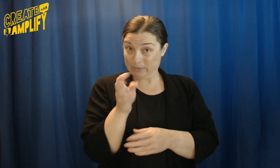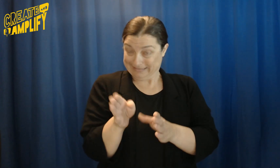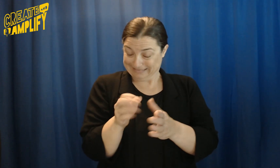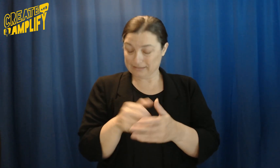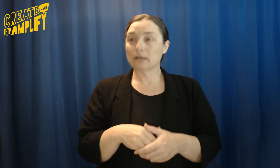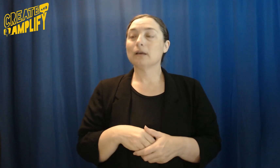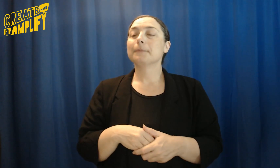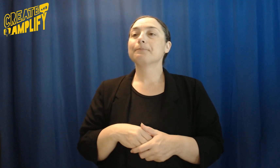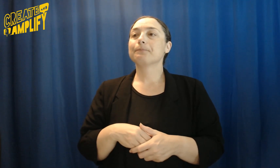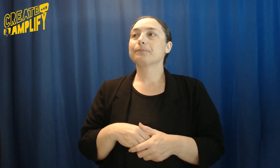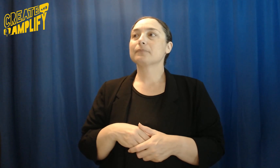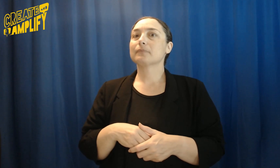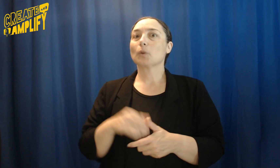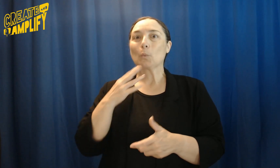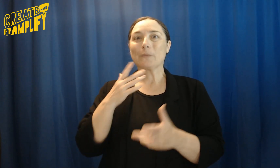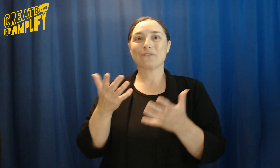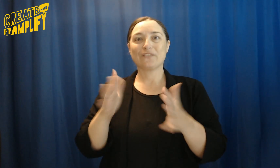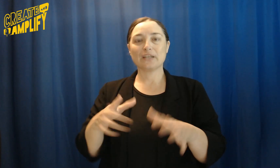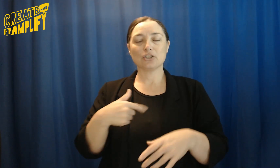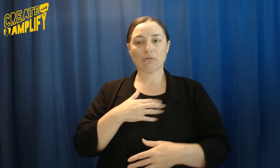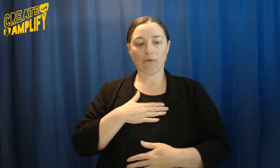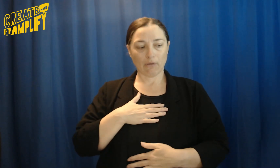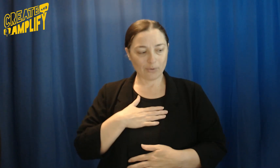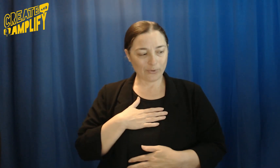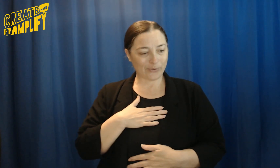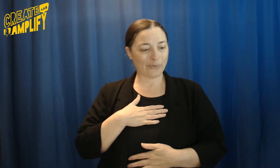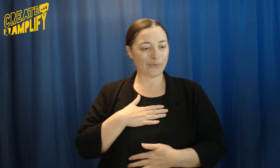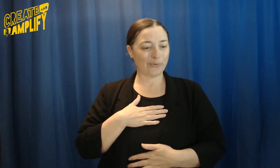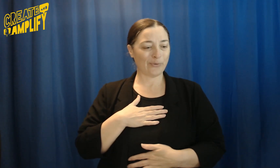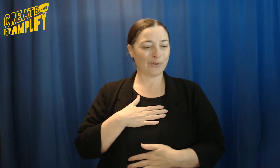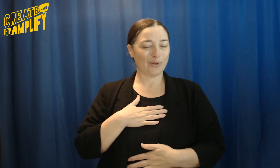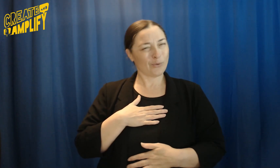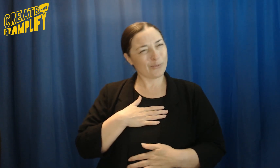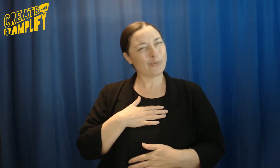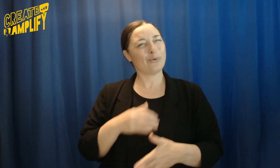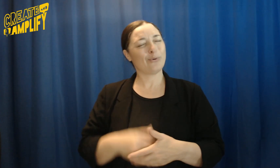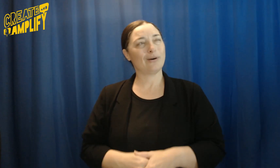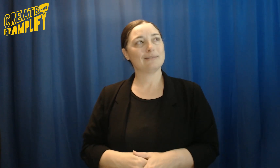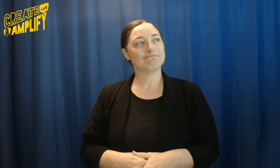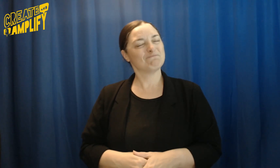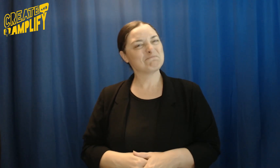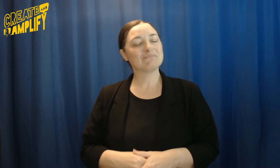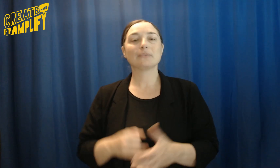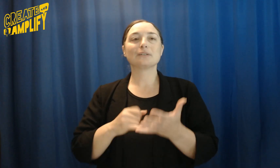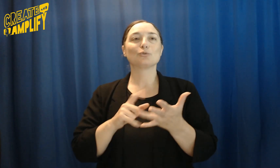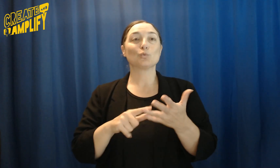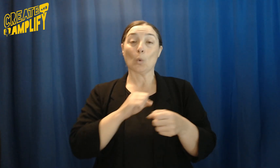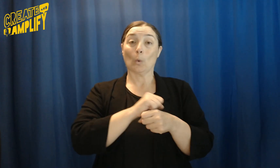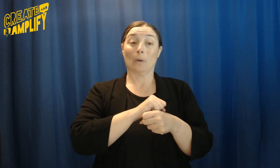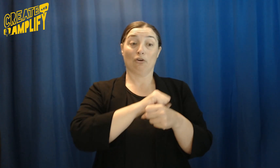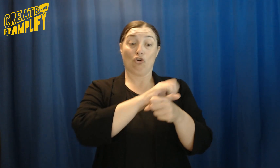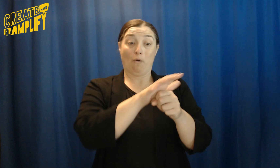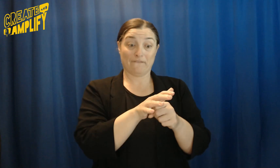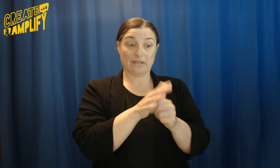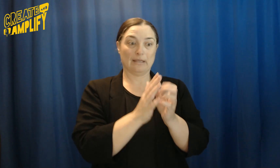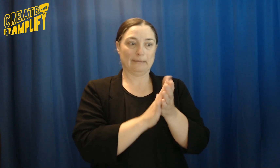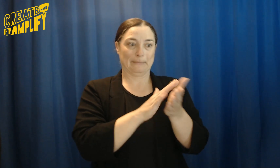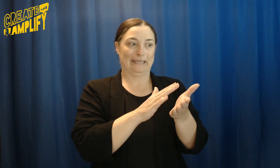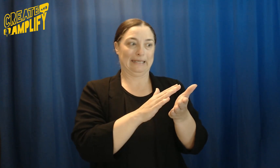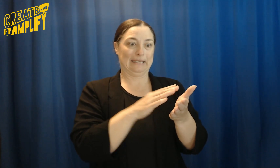I think I could do something with this. Yeah, the pandemic really led me to a writer's life. And for a long time, I was still ghostwriting